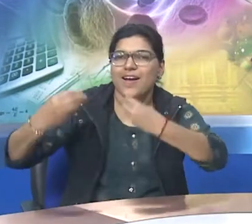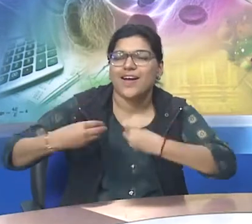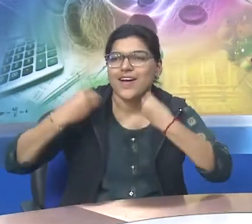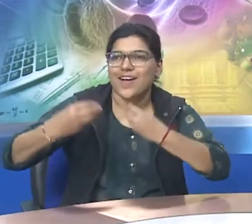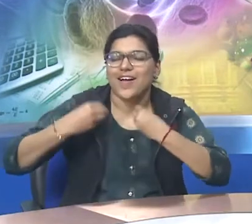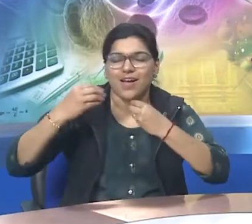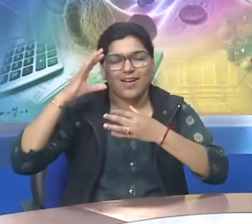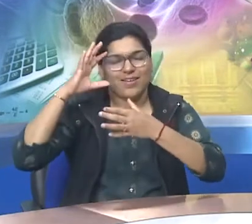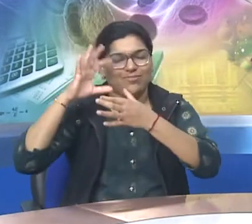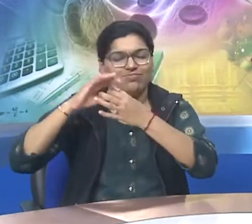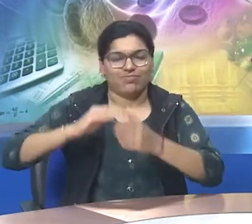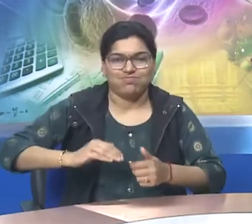and